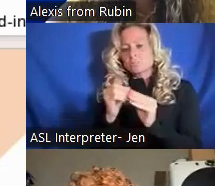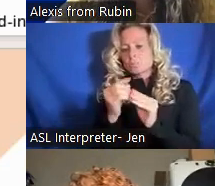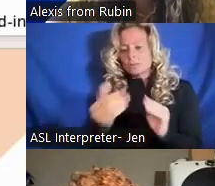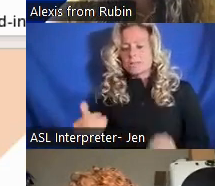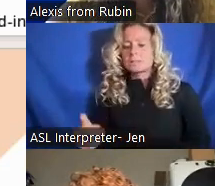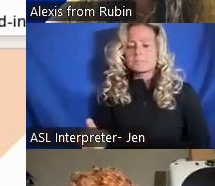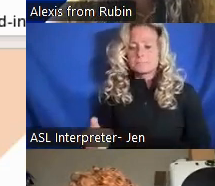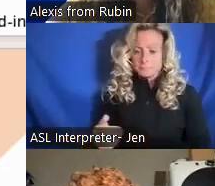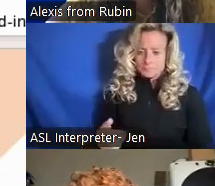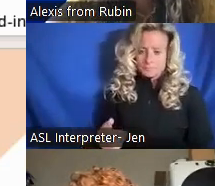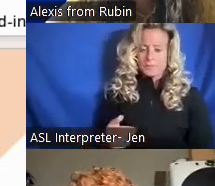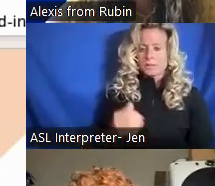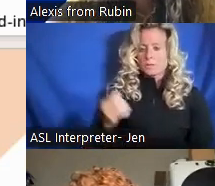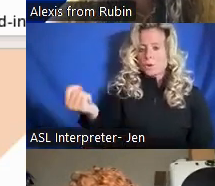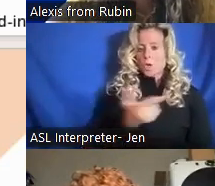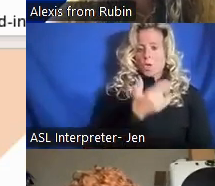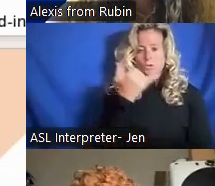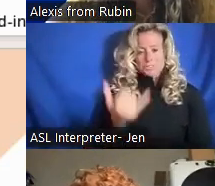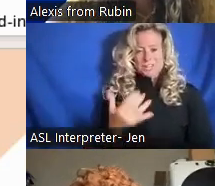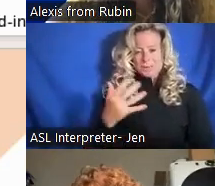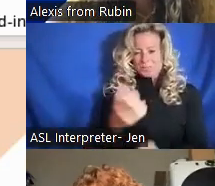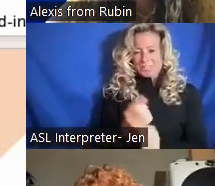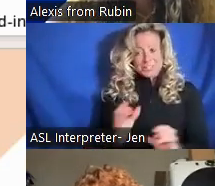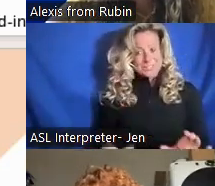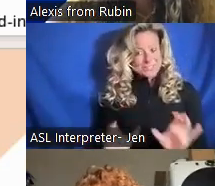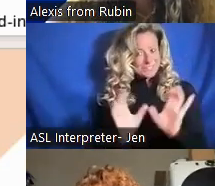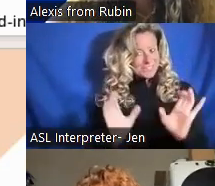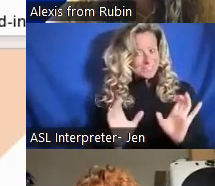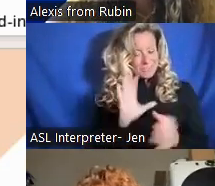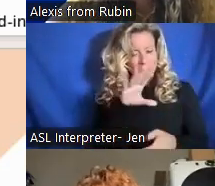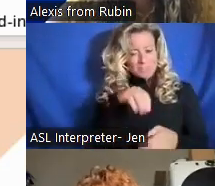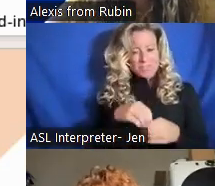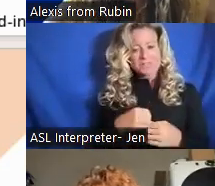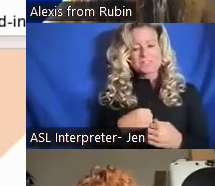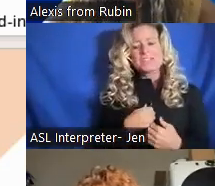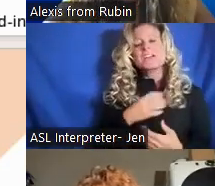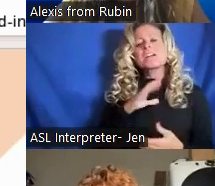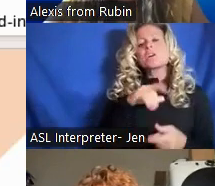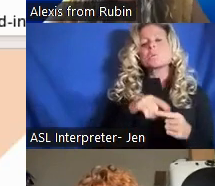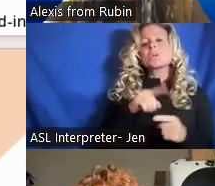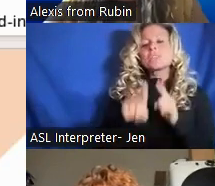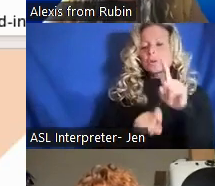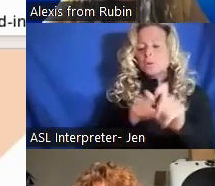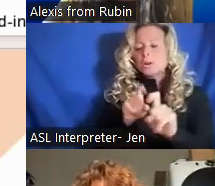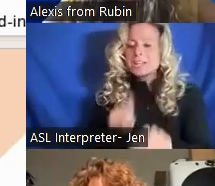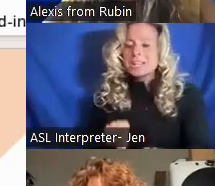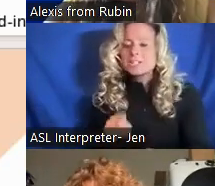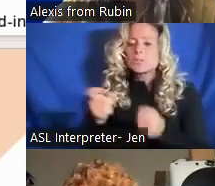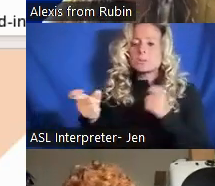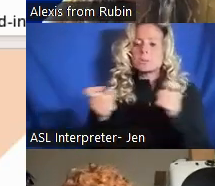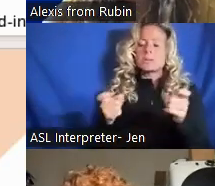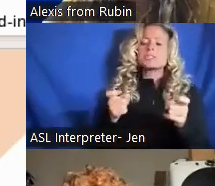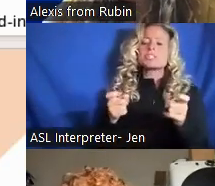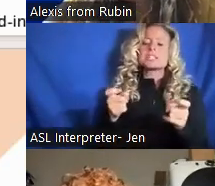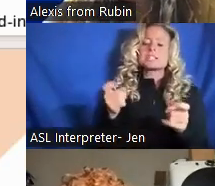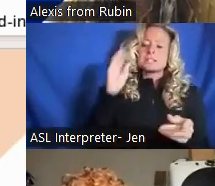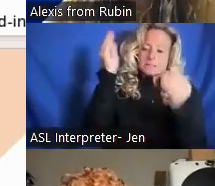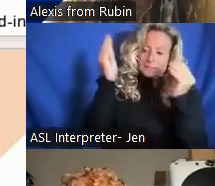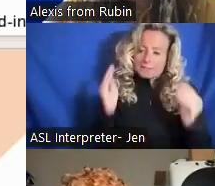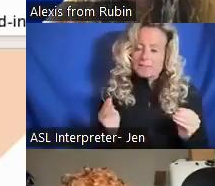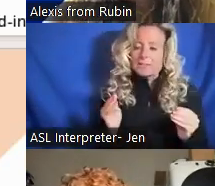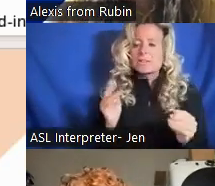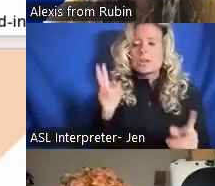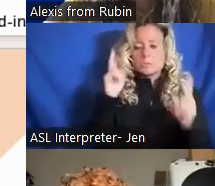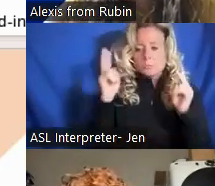dive into our conversation. Everyone today is going to get a certificate for being part of our Q&A about managing a hair salon, a barbershop, working